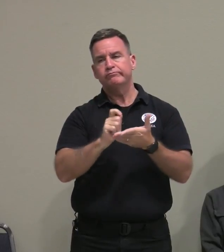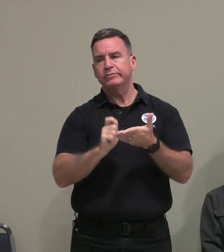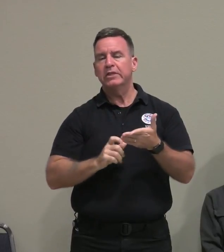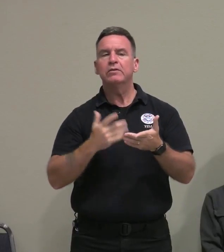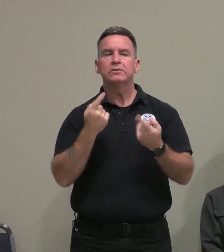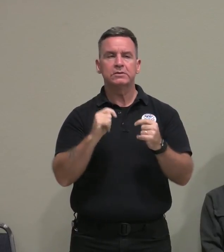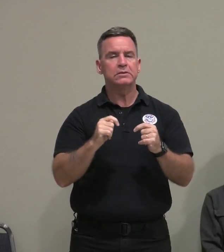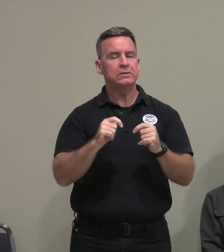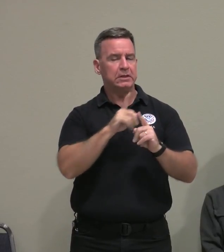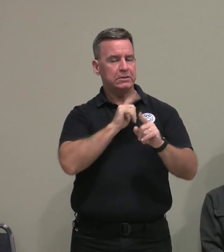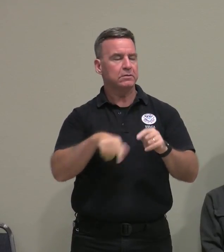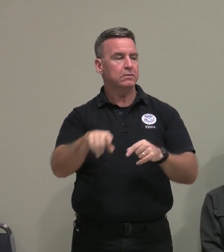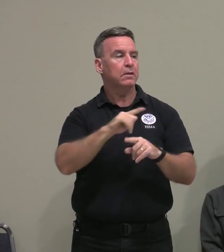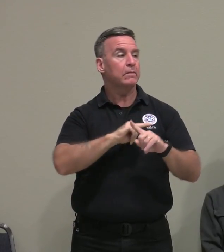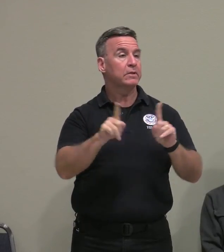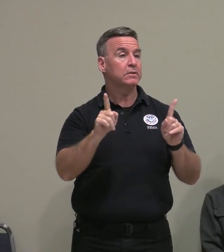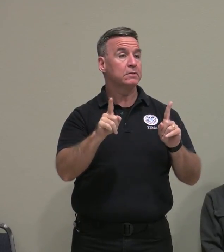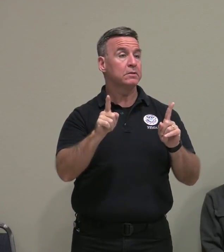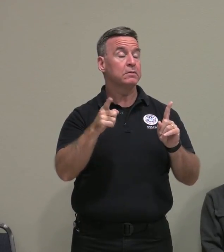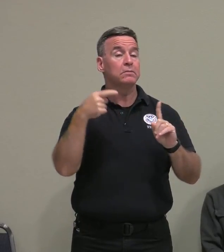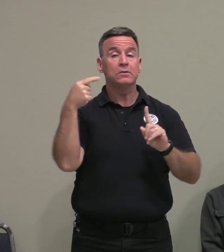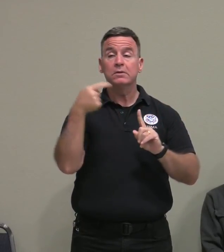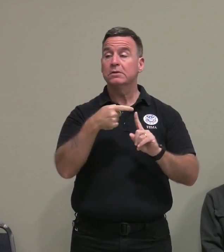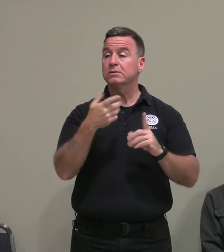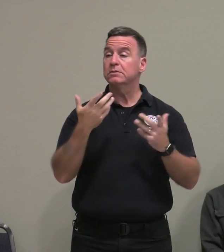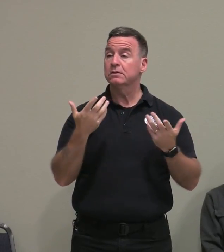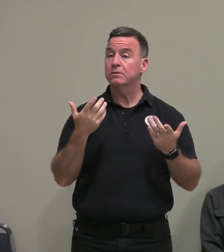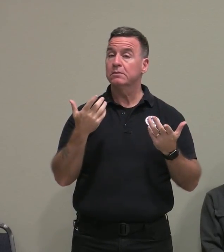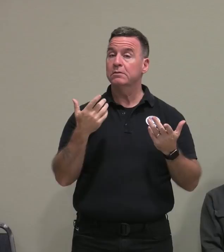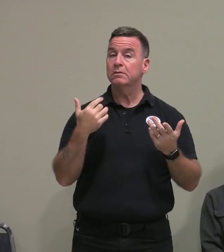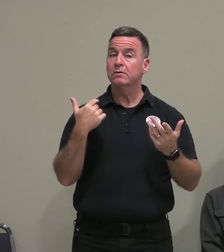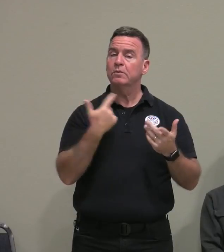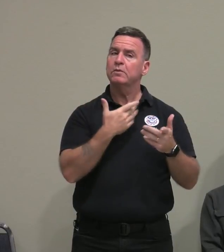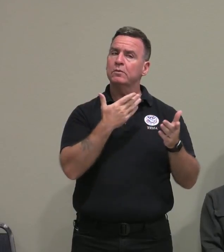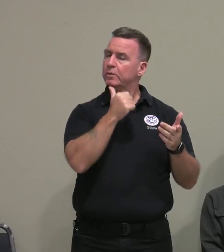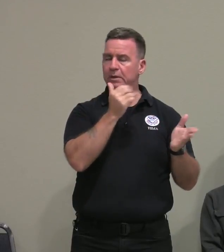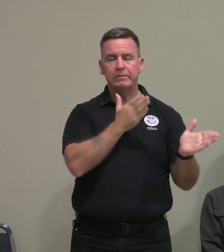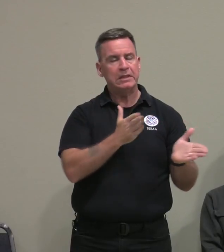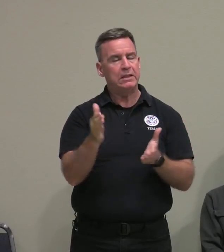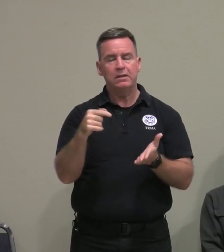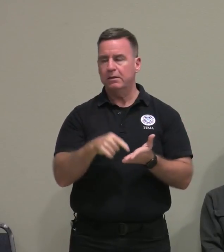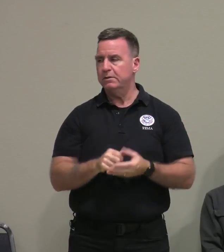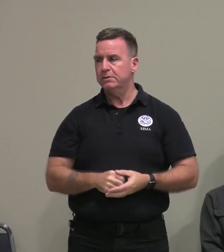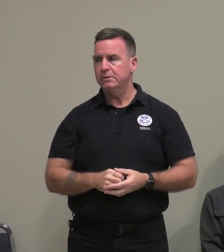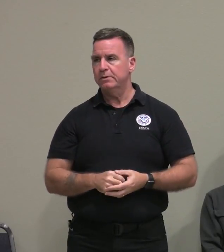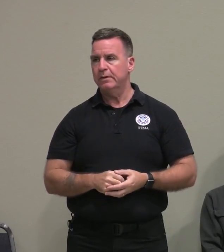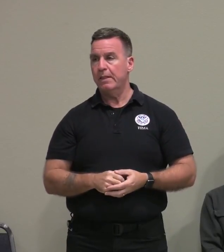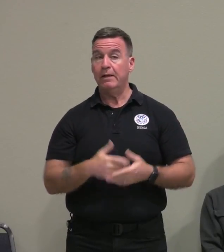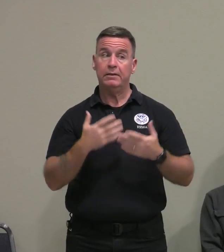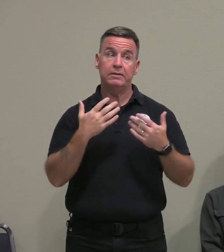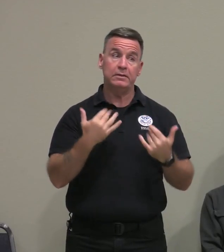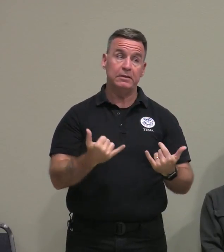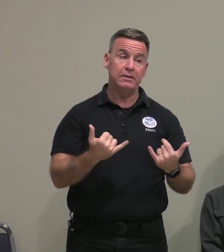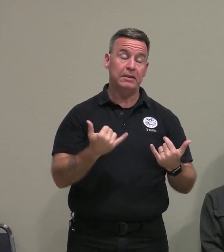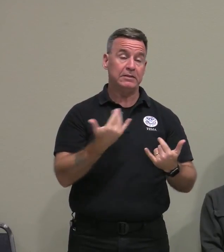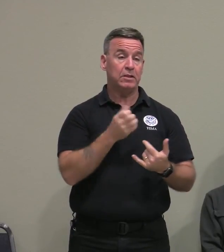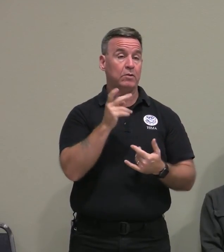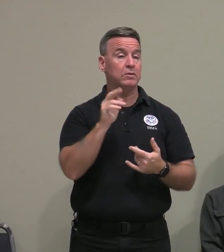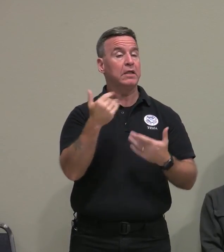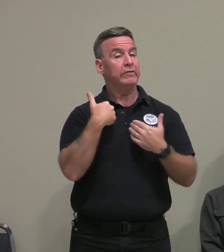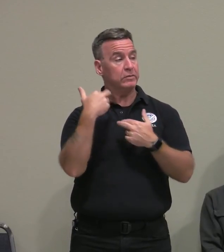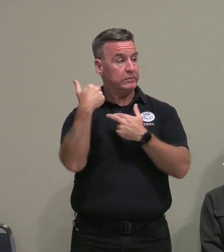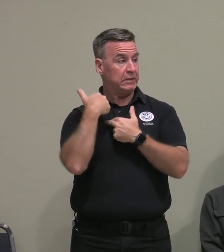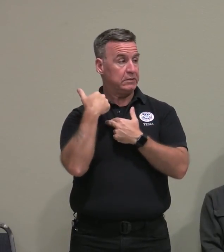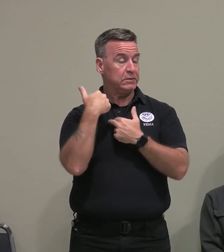it, and we'll try to get to those. But the bottom line is that we weren't planning this. And we now, as owners, have a